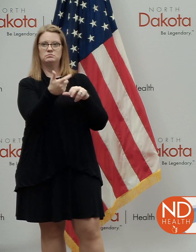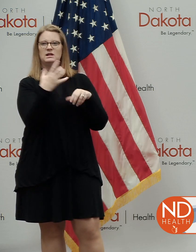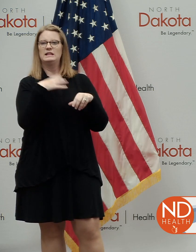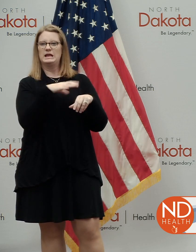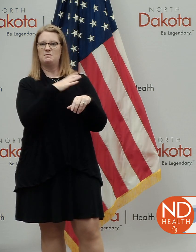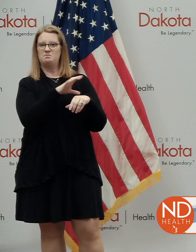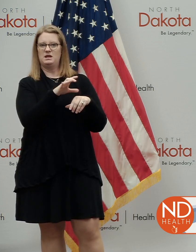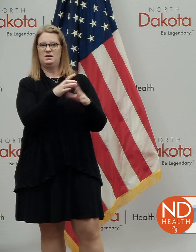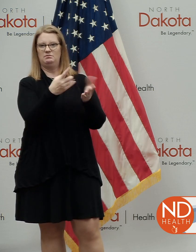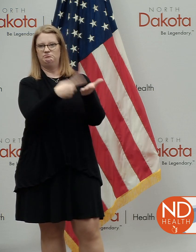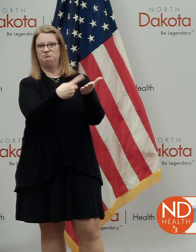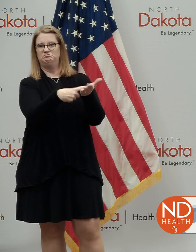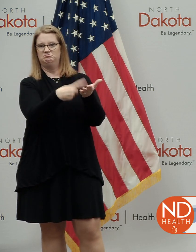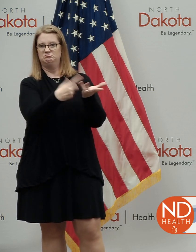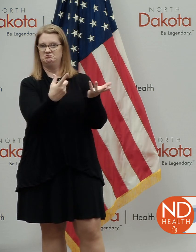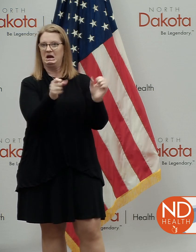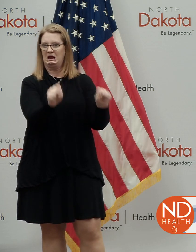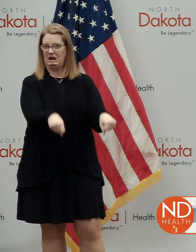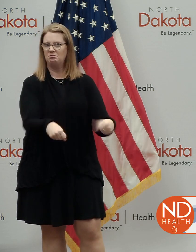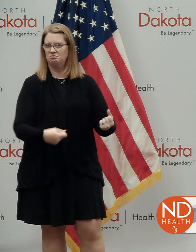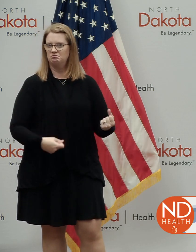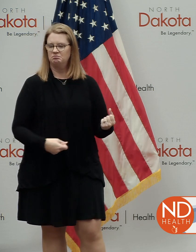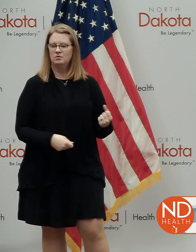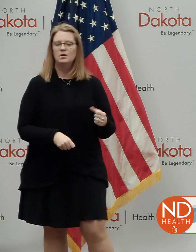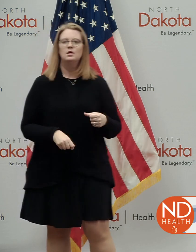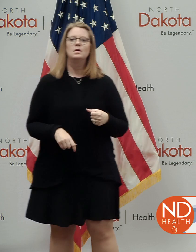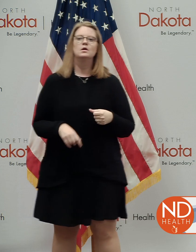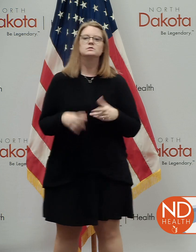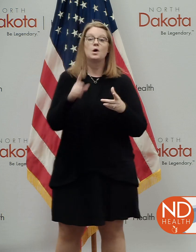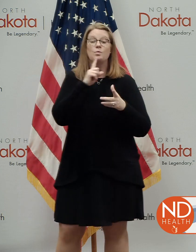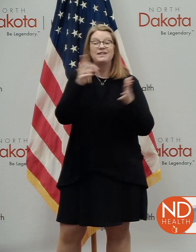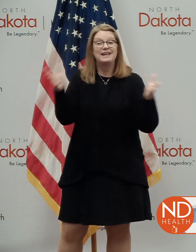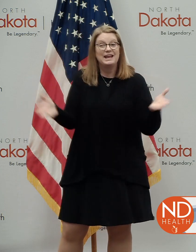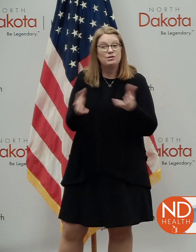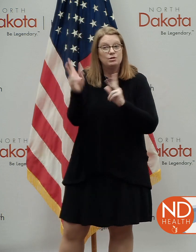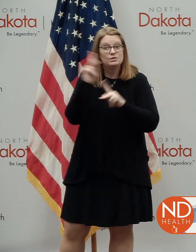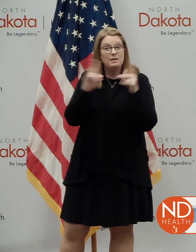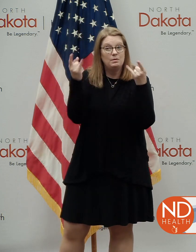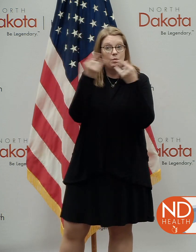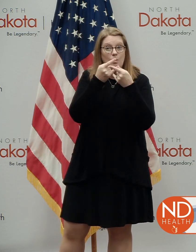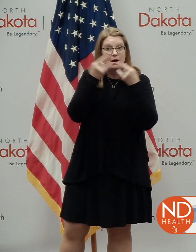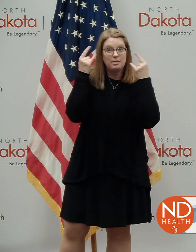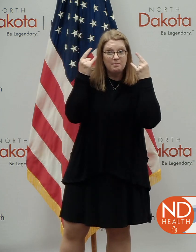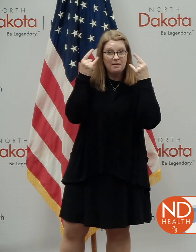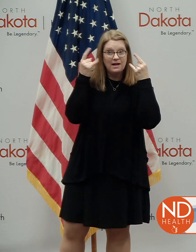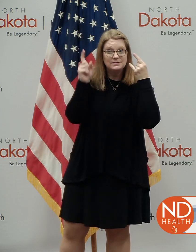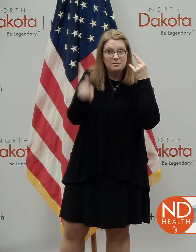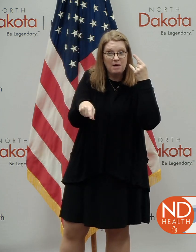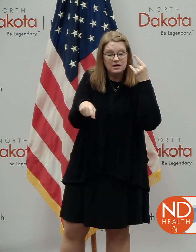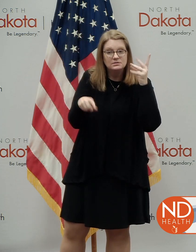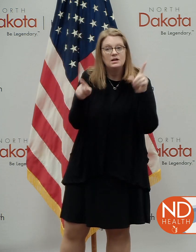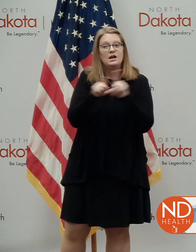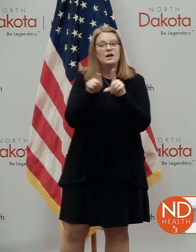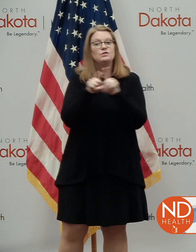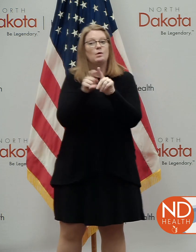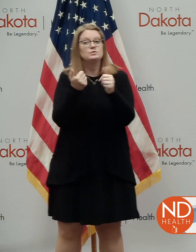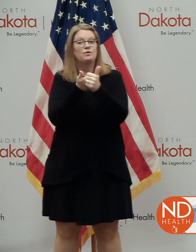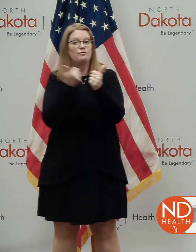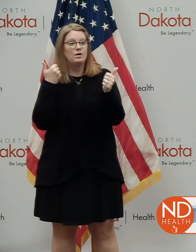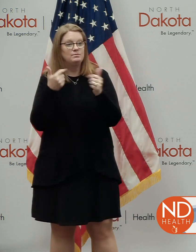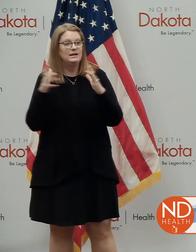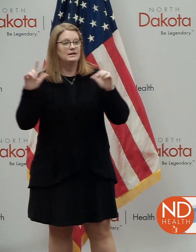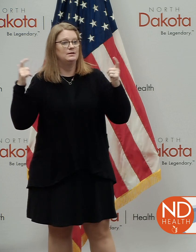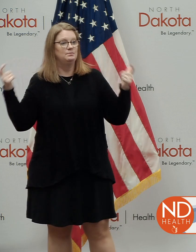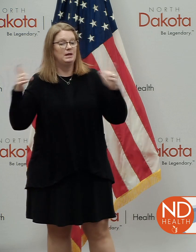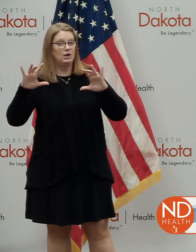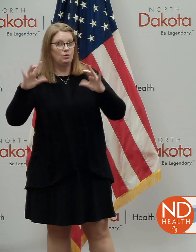And lastly, I would like to encourage people to wear their masks when out in public and avoid being in large groups so